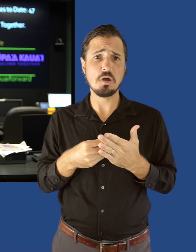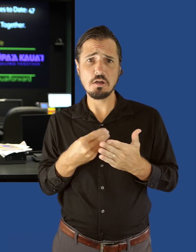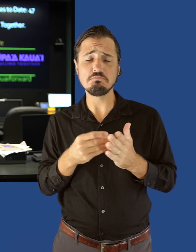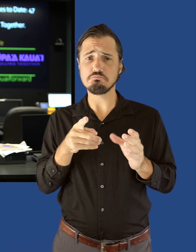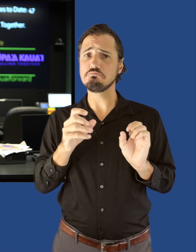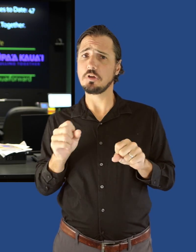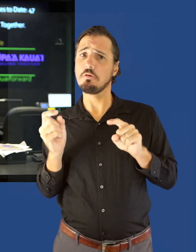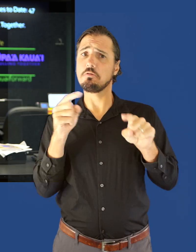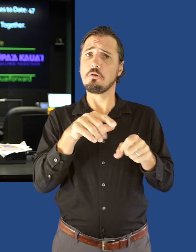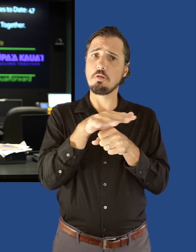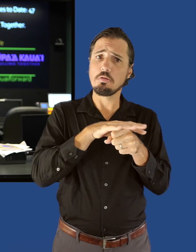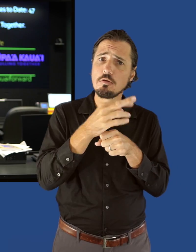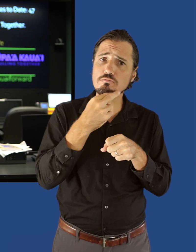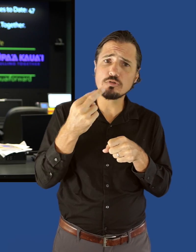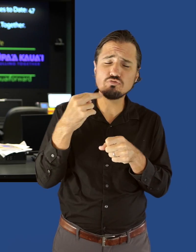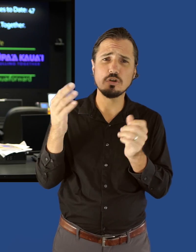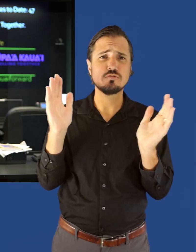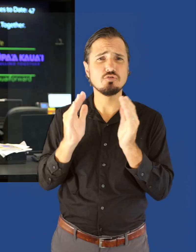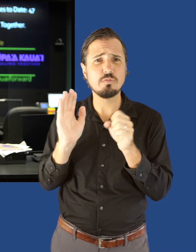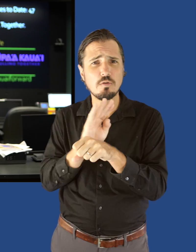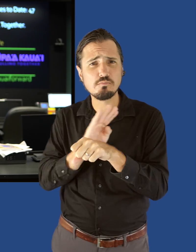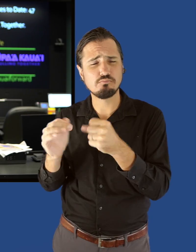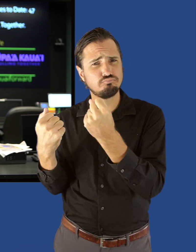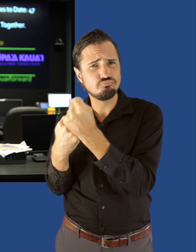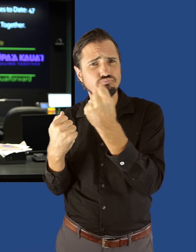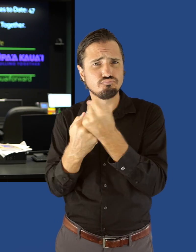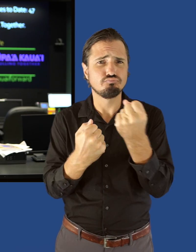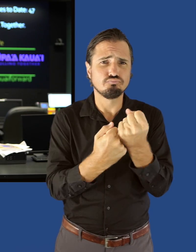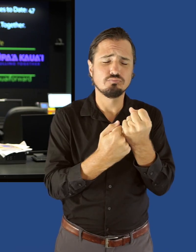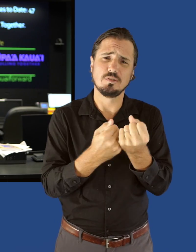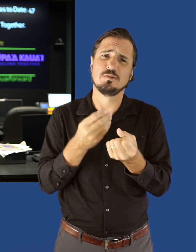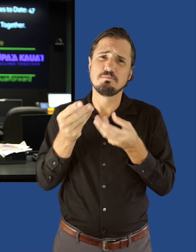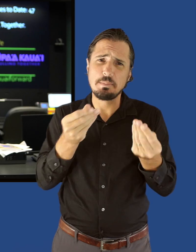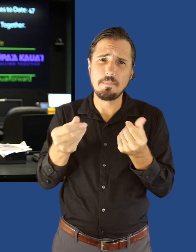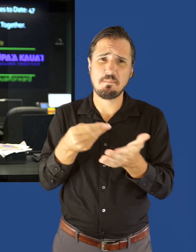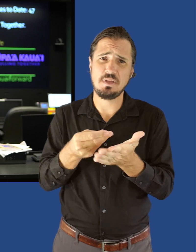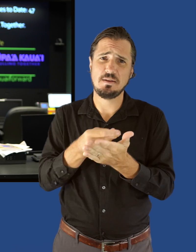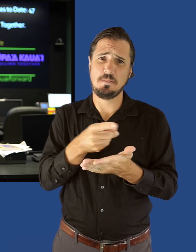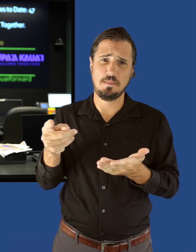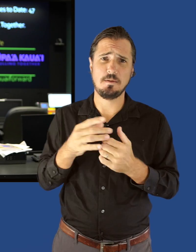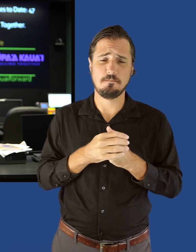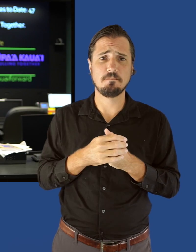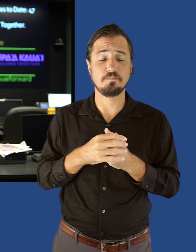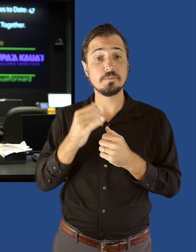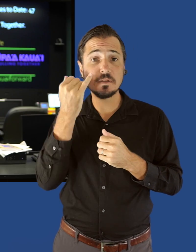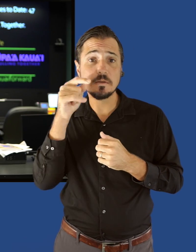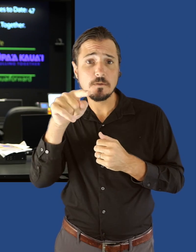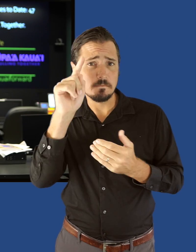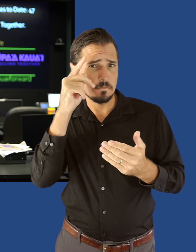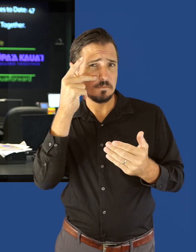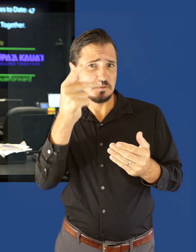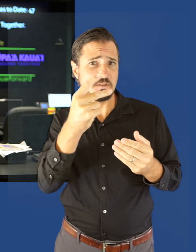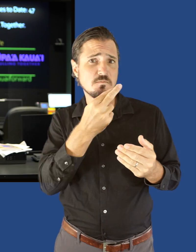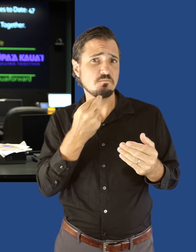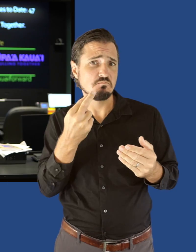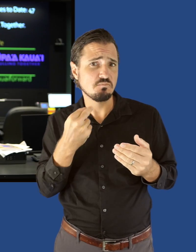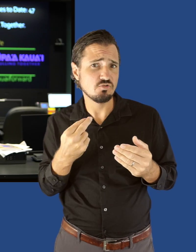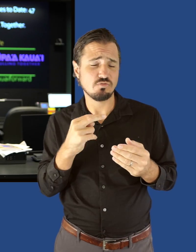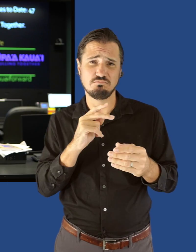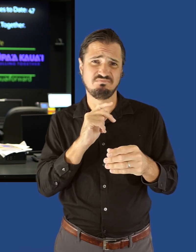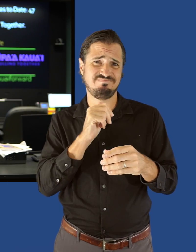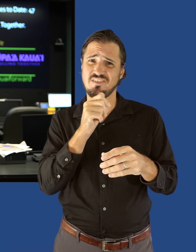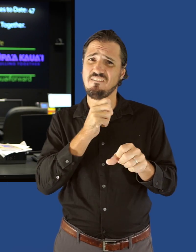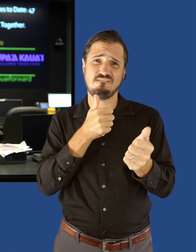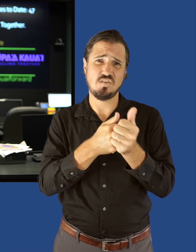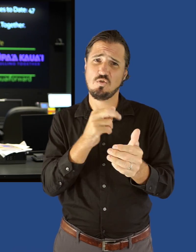our local restaurants and all of our small businesses here on Kauai. Should you happen to see restaurants that aren't complying